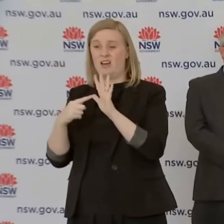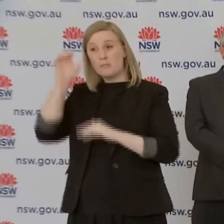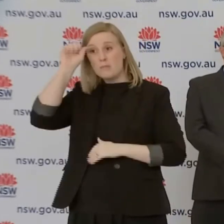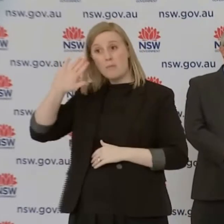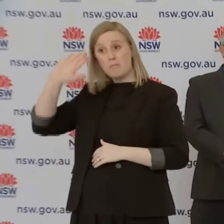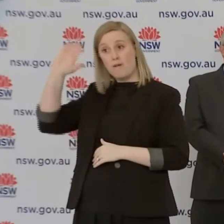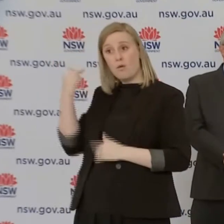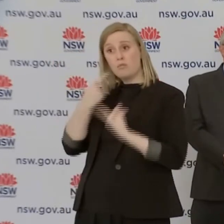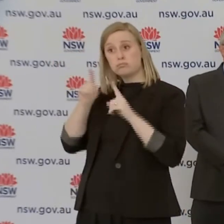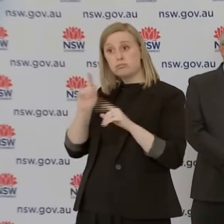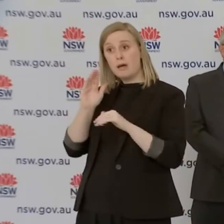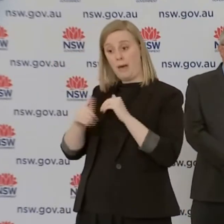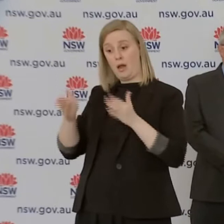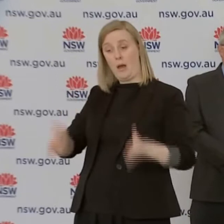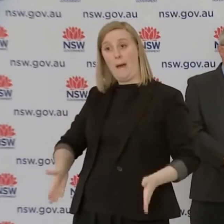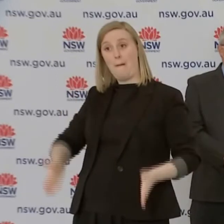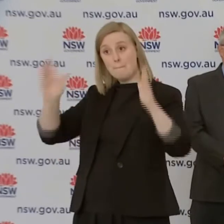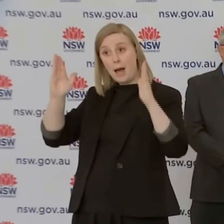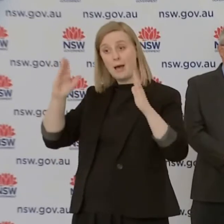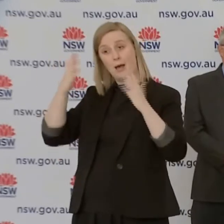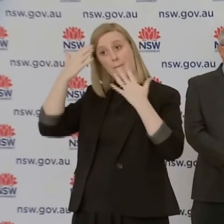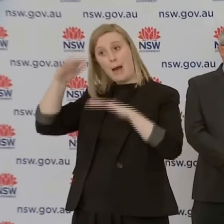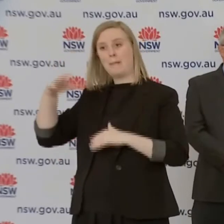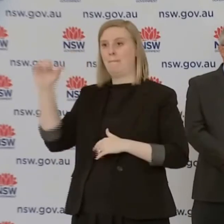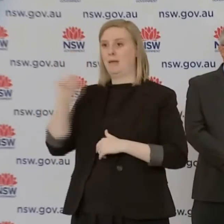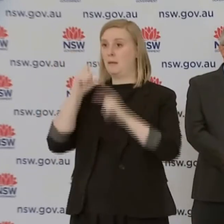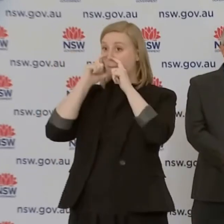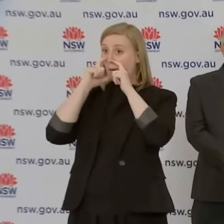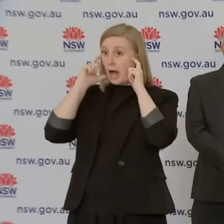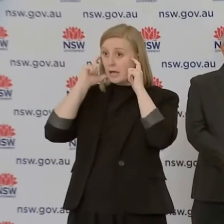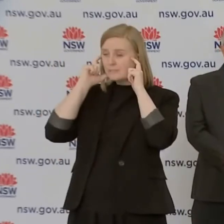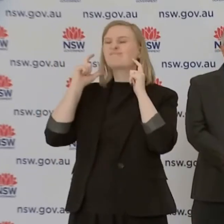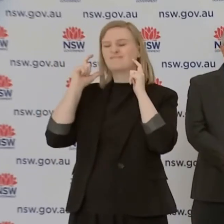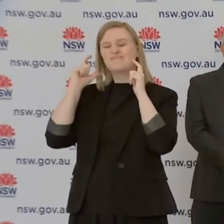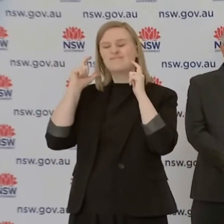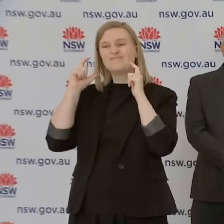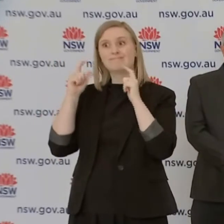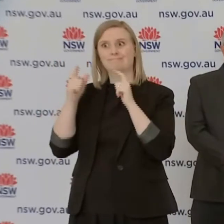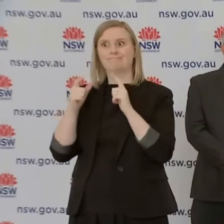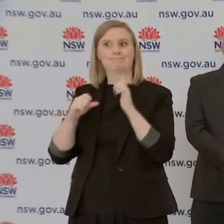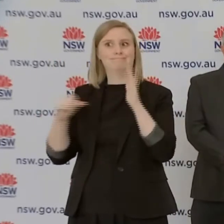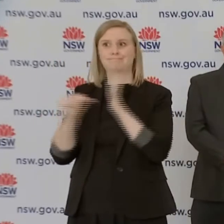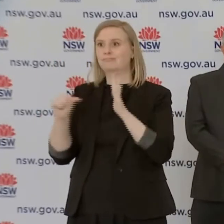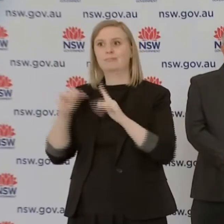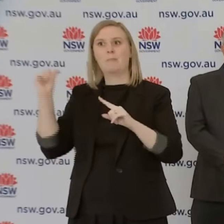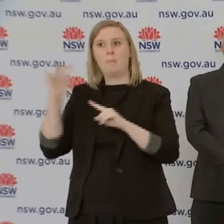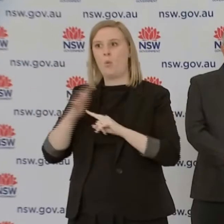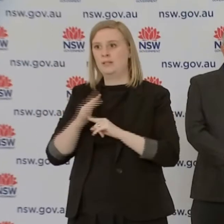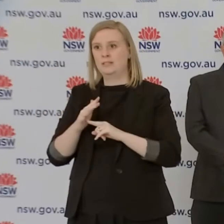areas, and why we're also messaging now to be careful as you move about apartment